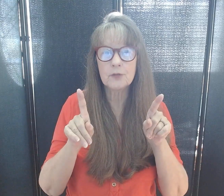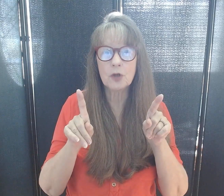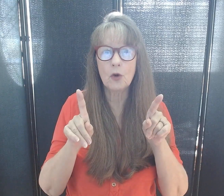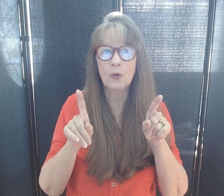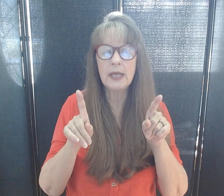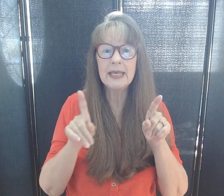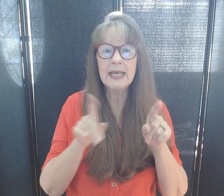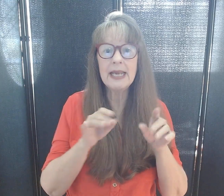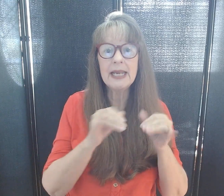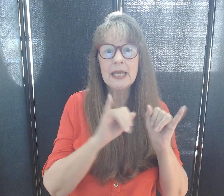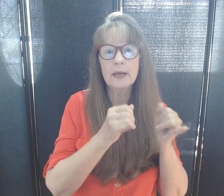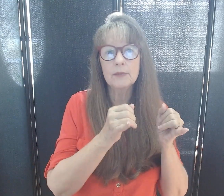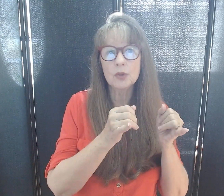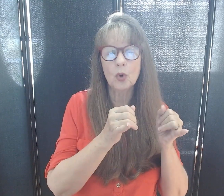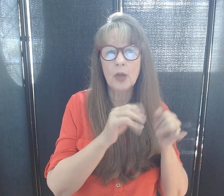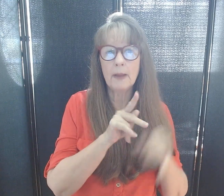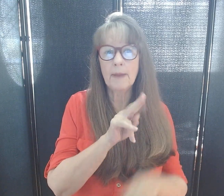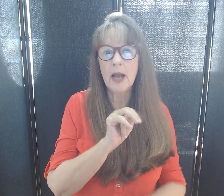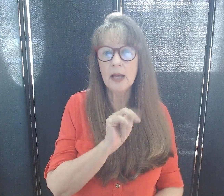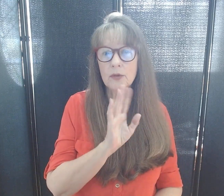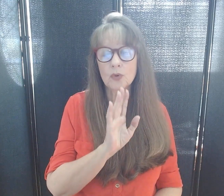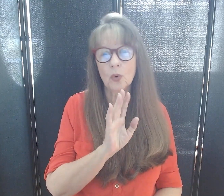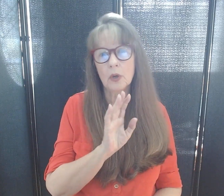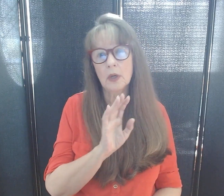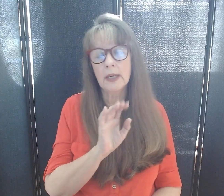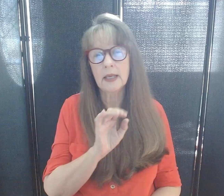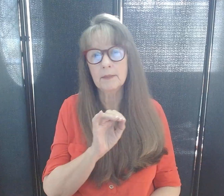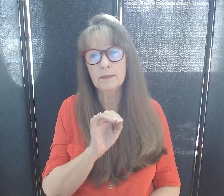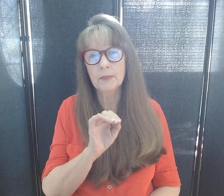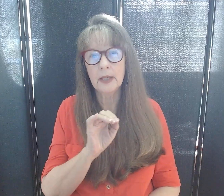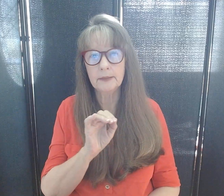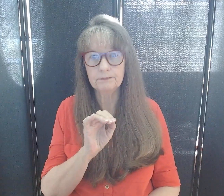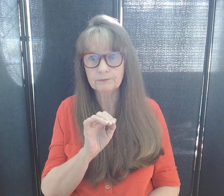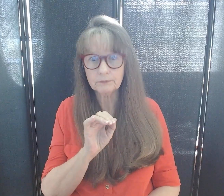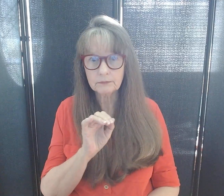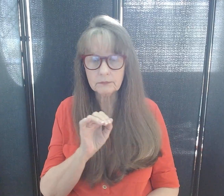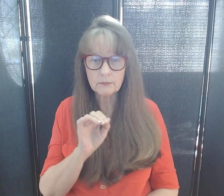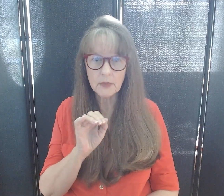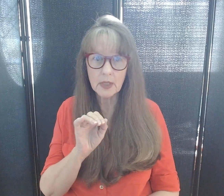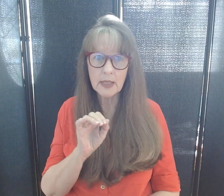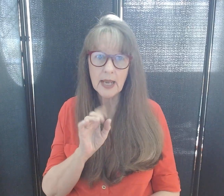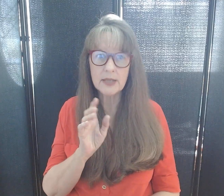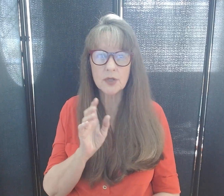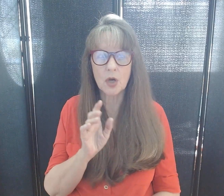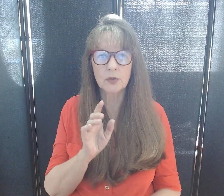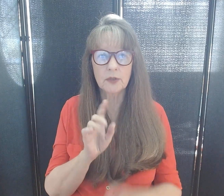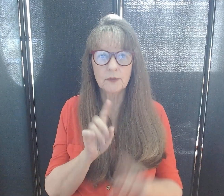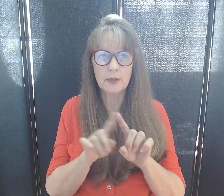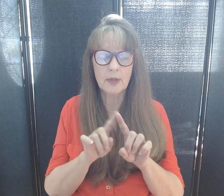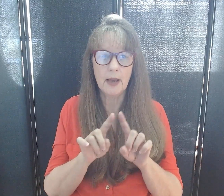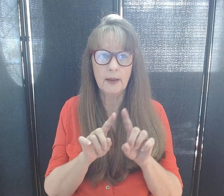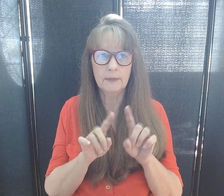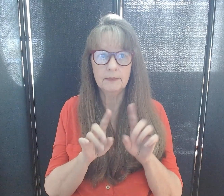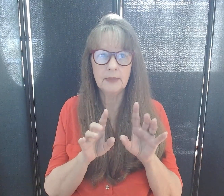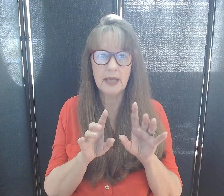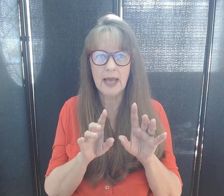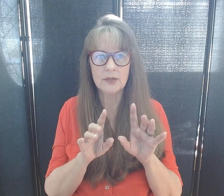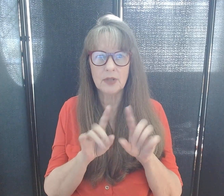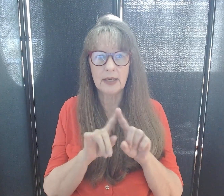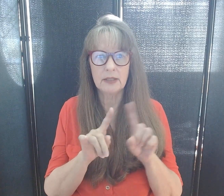so in idioms or like puns, or it can, it has all different, it has like a different